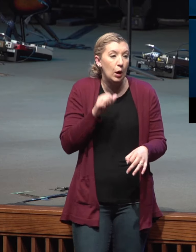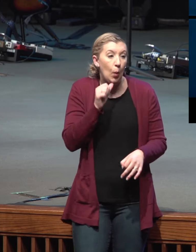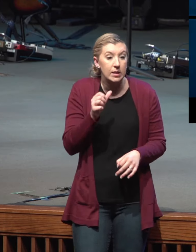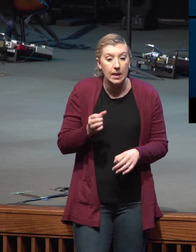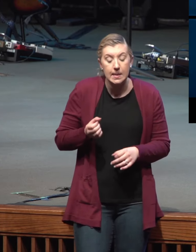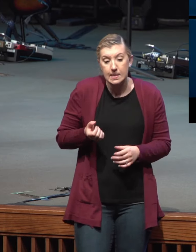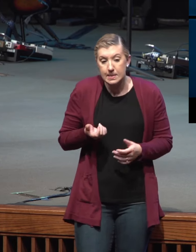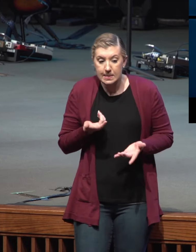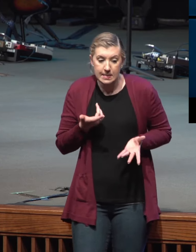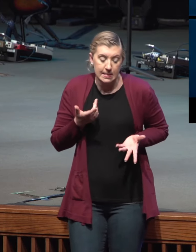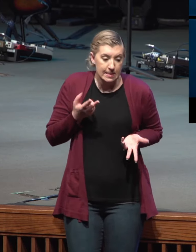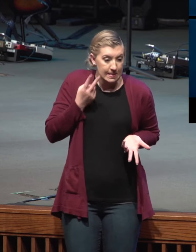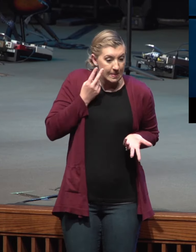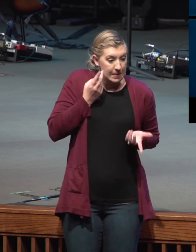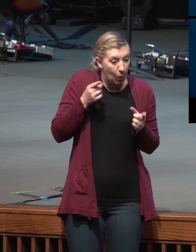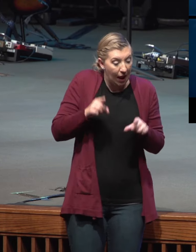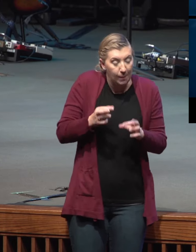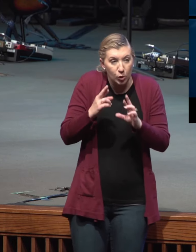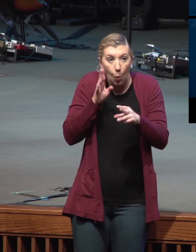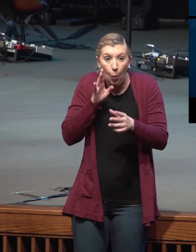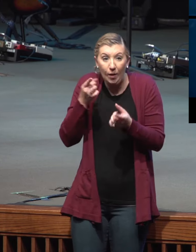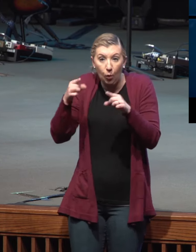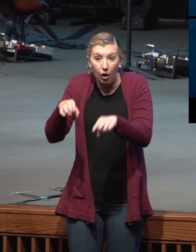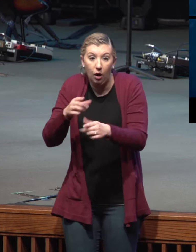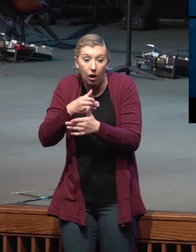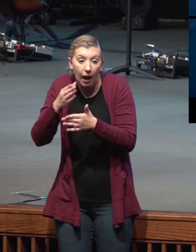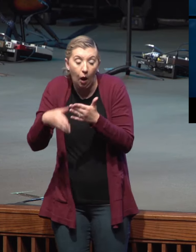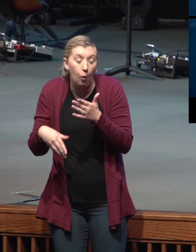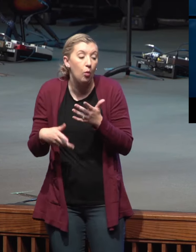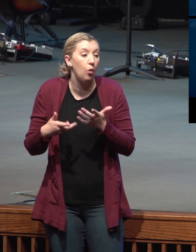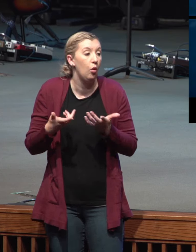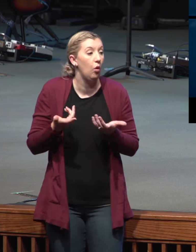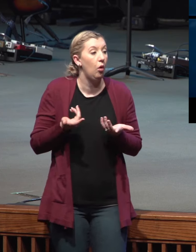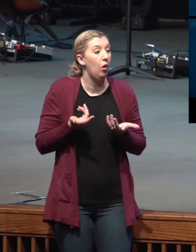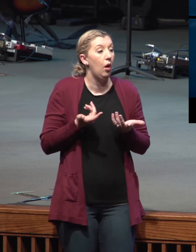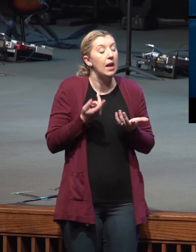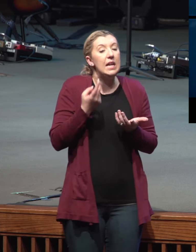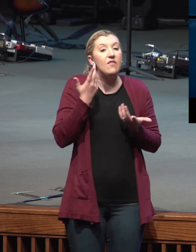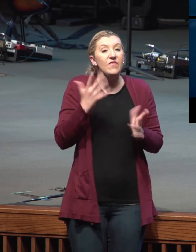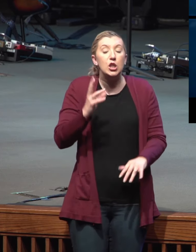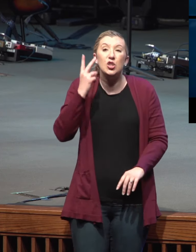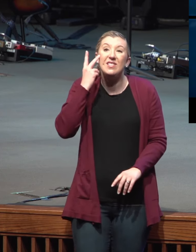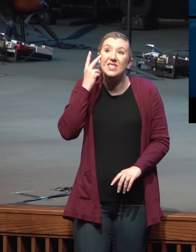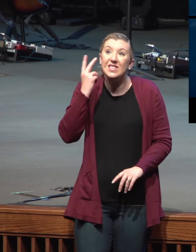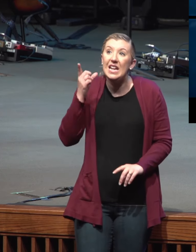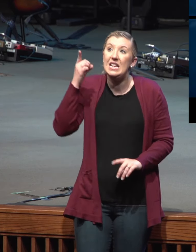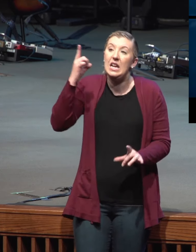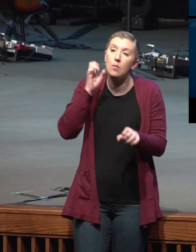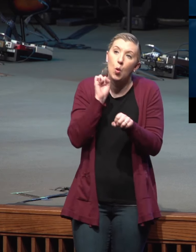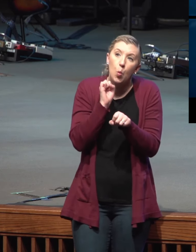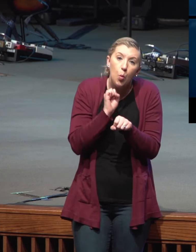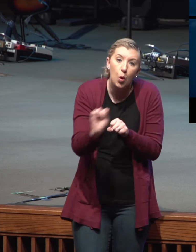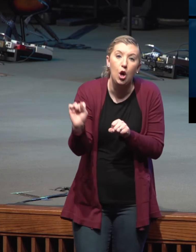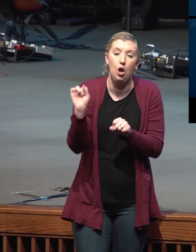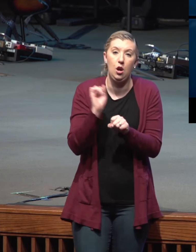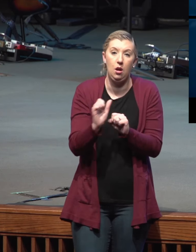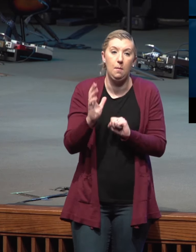and really hope it worked out. He had seen God work